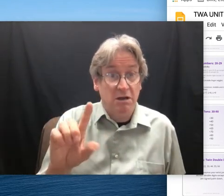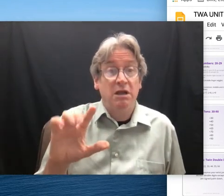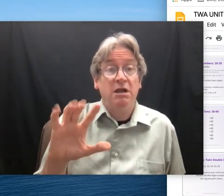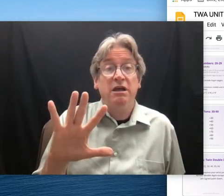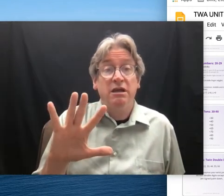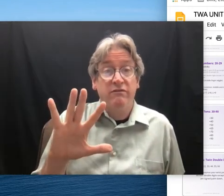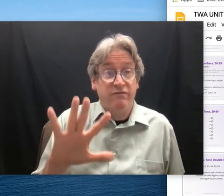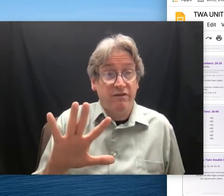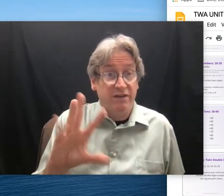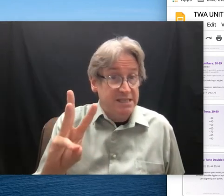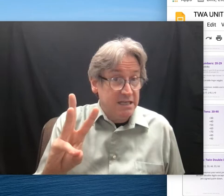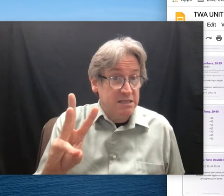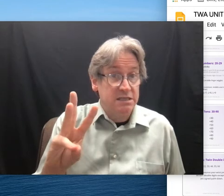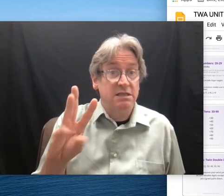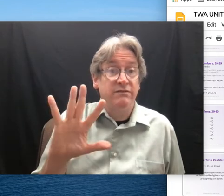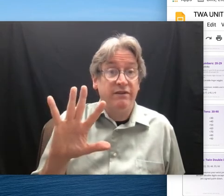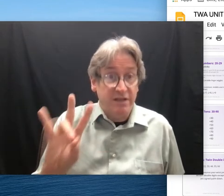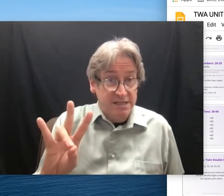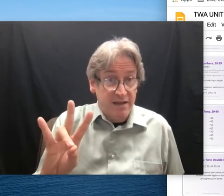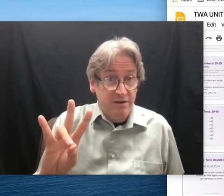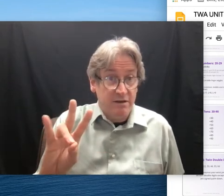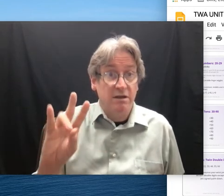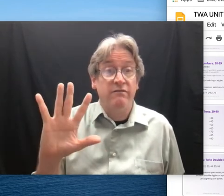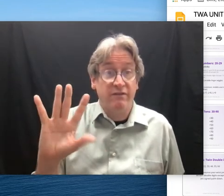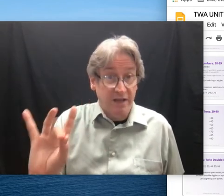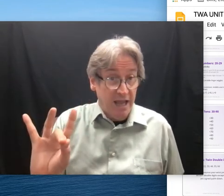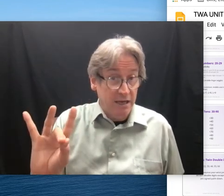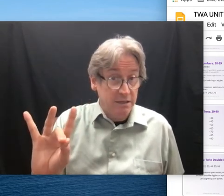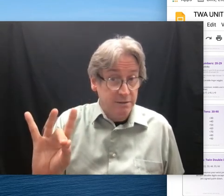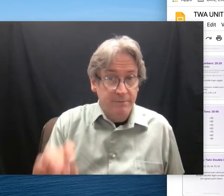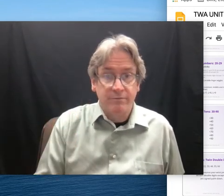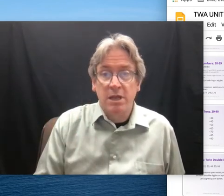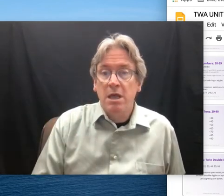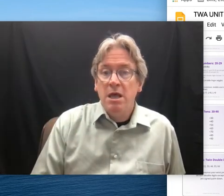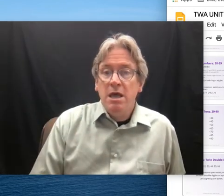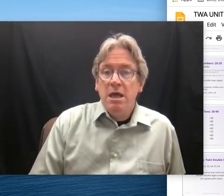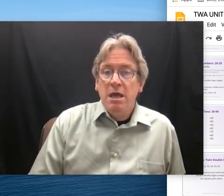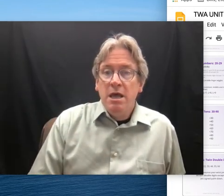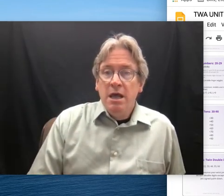51, 56, 57, 58.